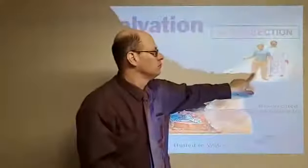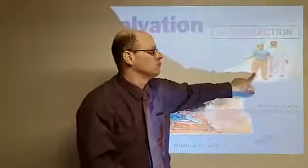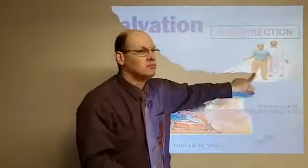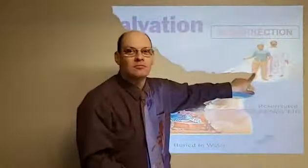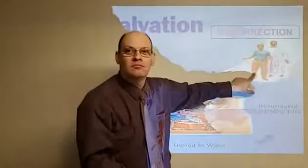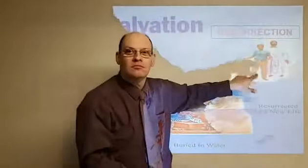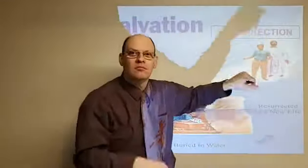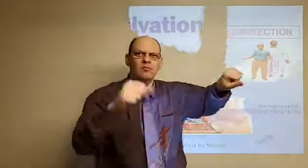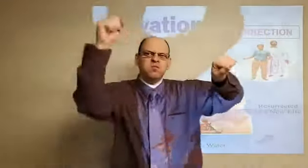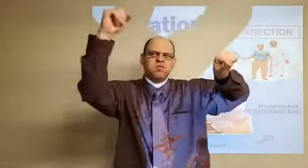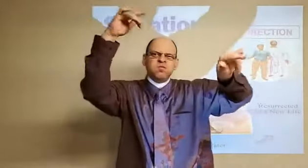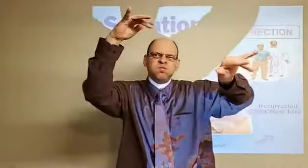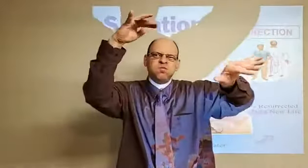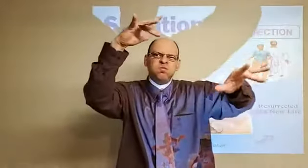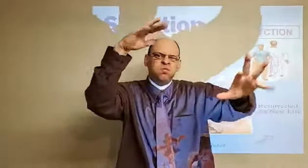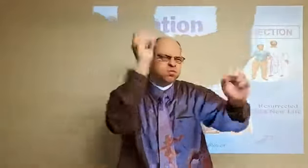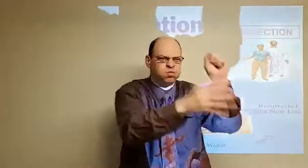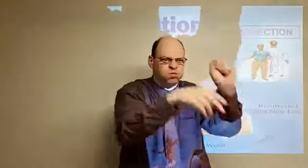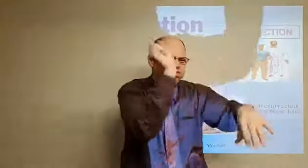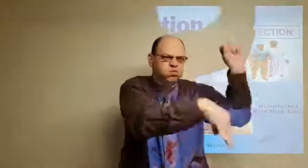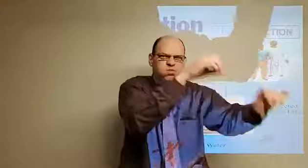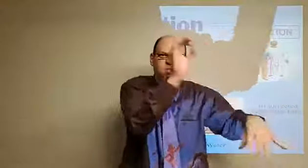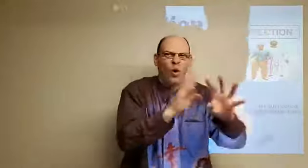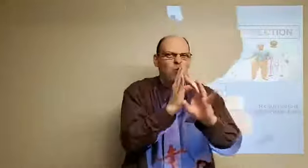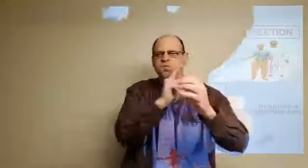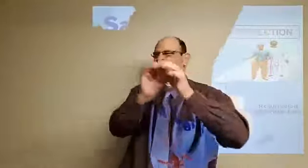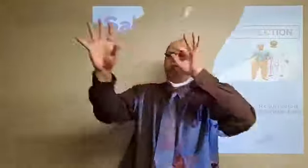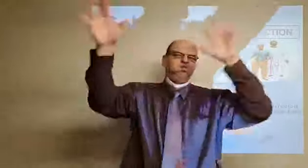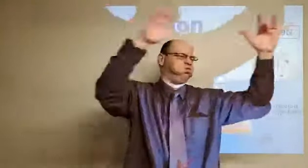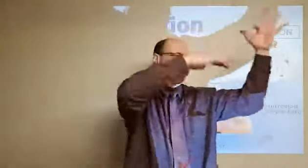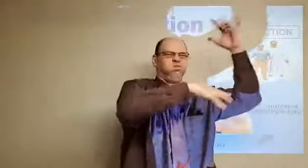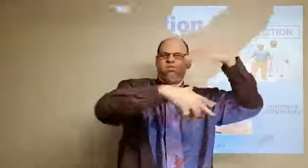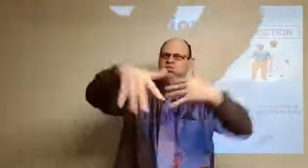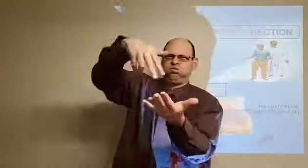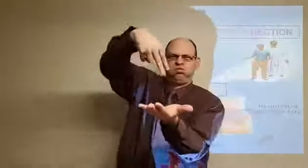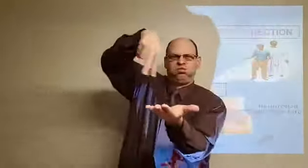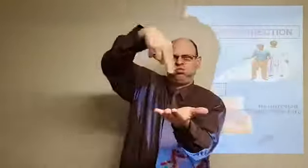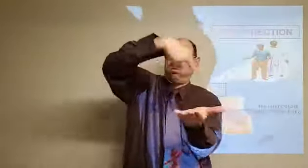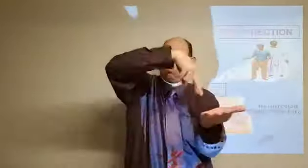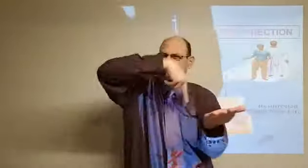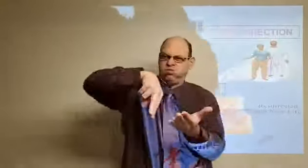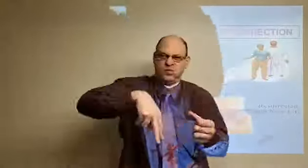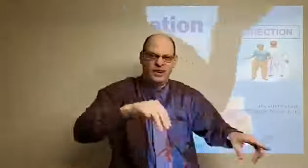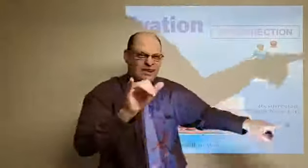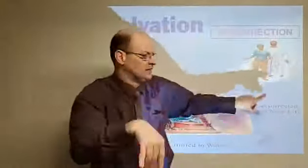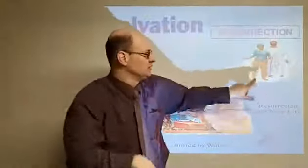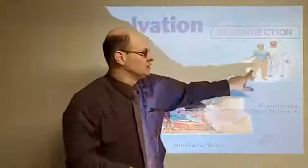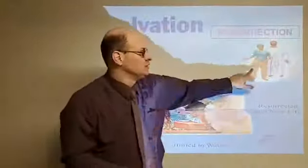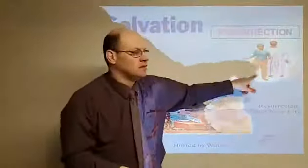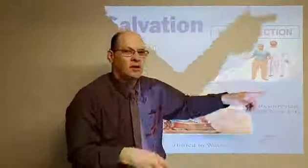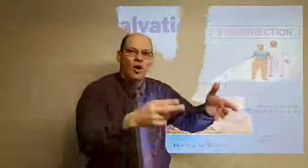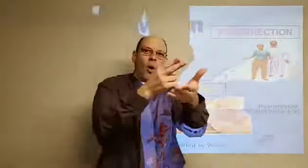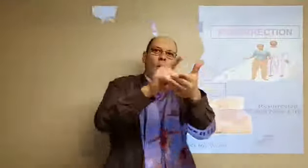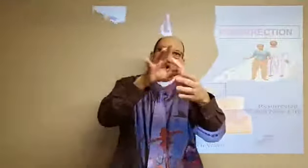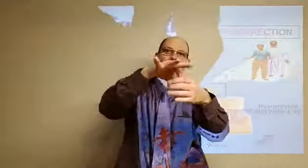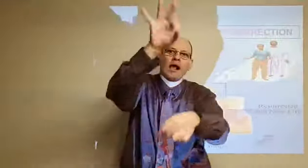Ghost came and it brought life it resurrected them from the death of this flesh